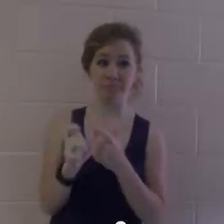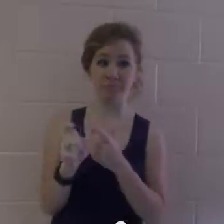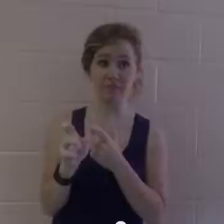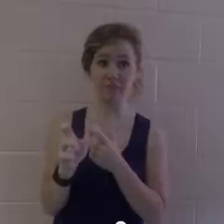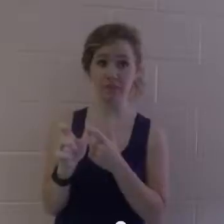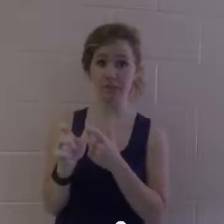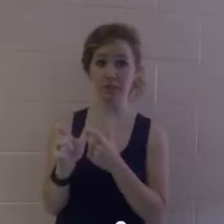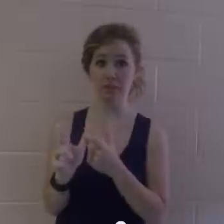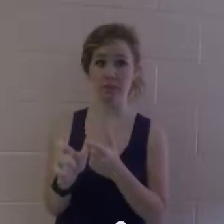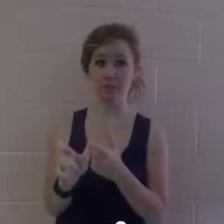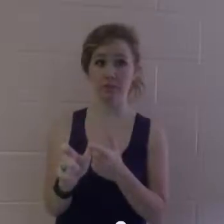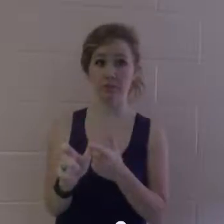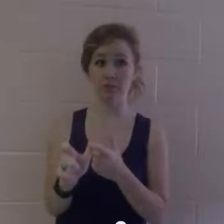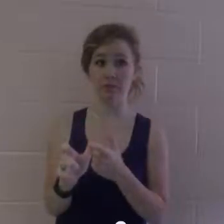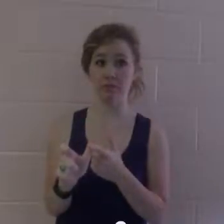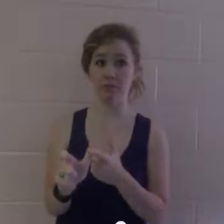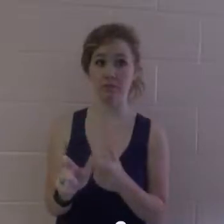cub is scared and runs away.